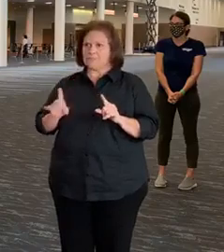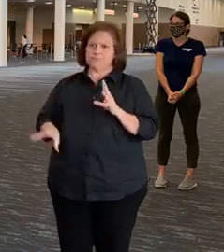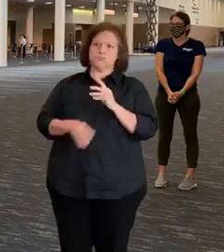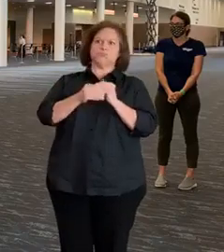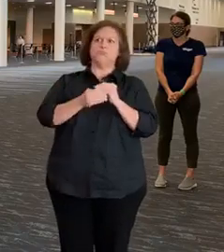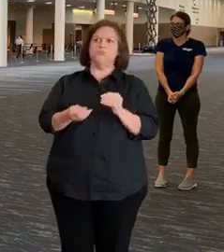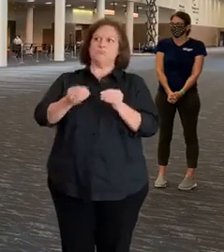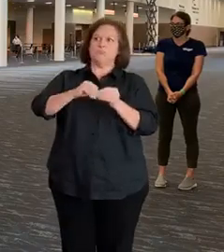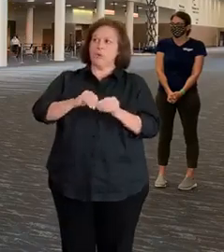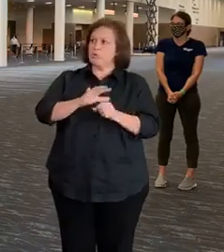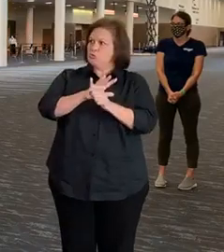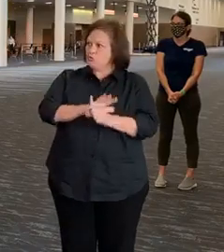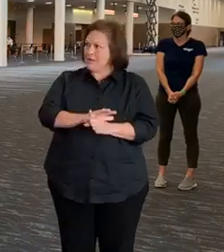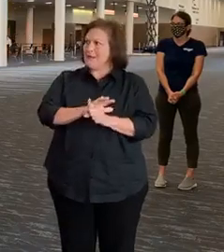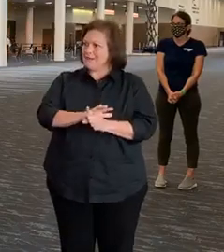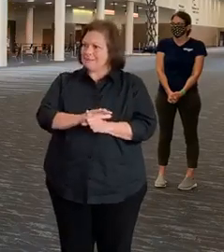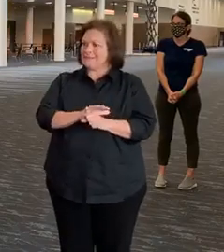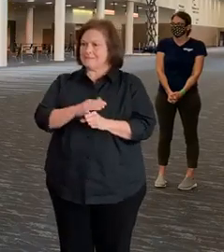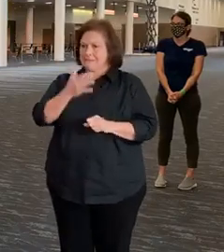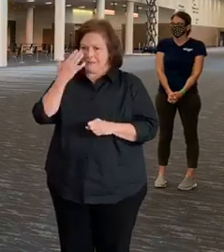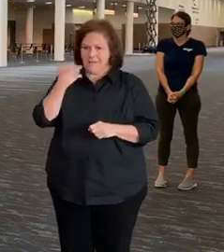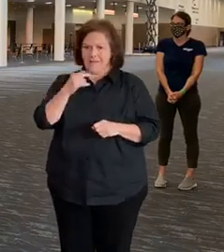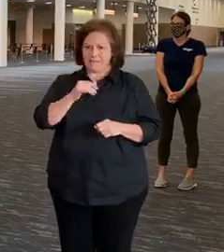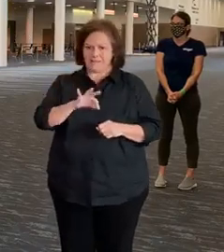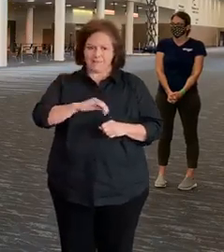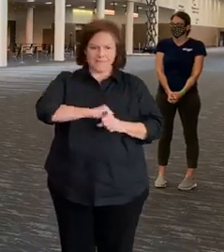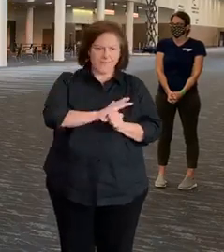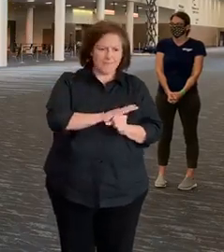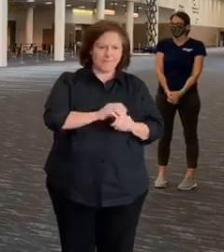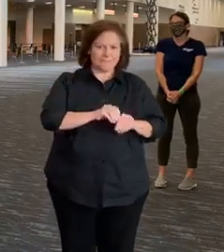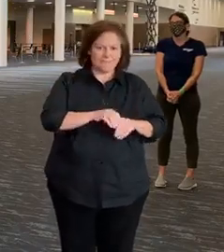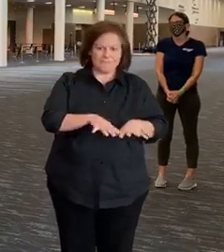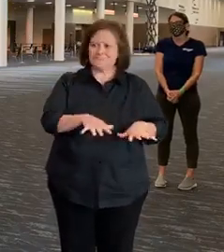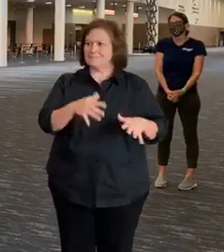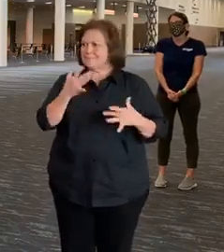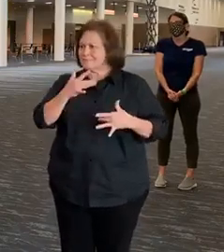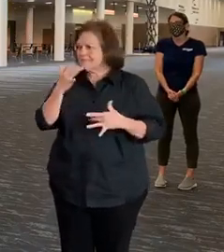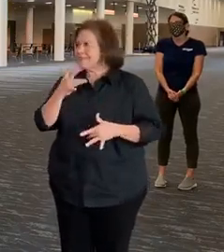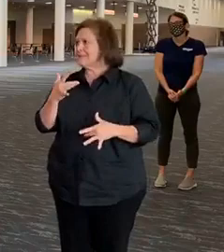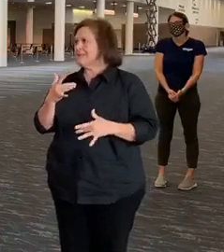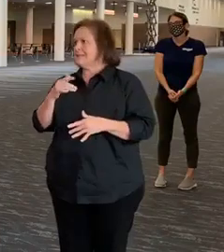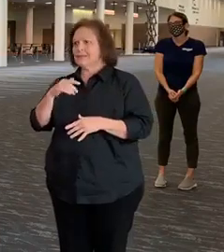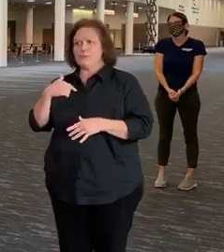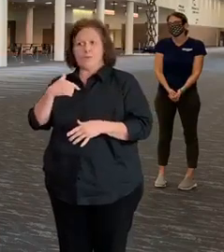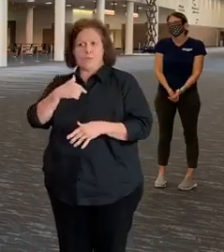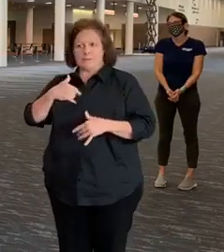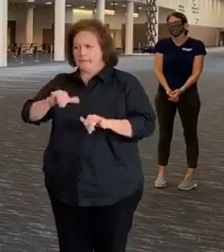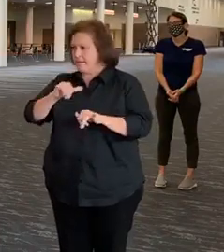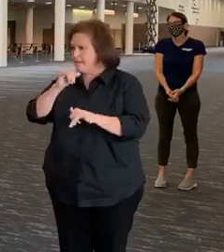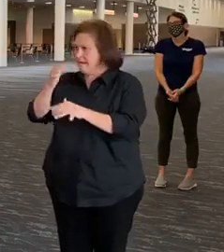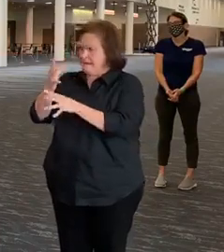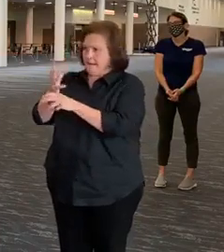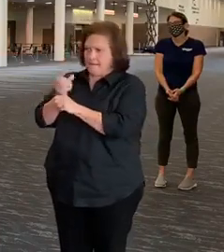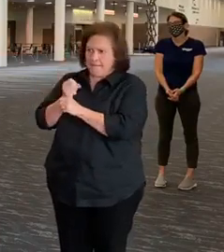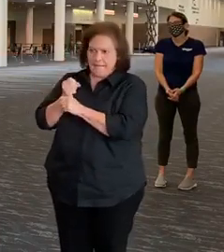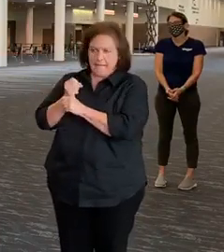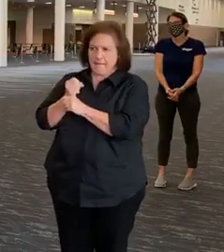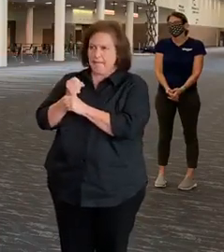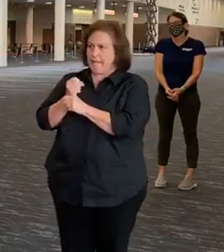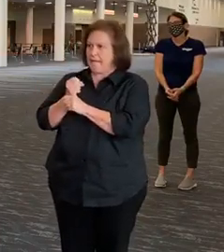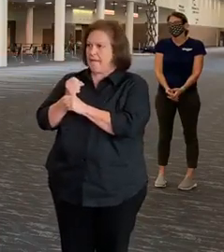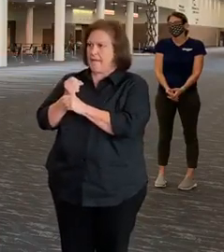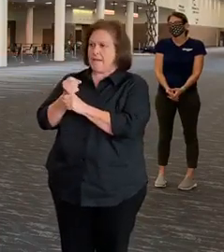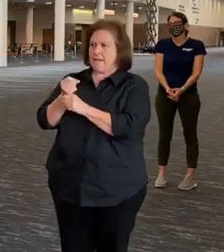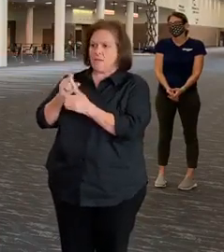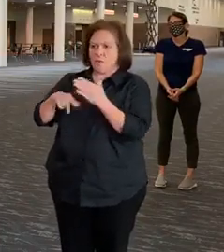strain understanding that being in the midst of a pandemic, being in the midst of not receiving adequate resources from the